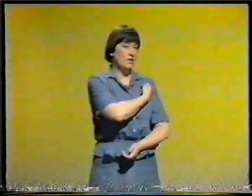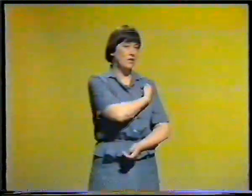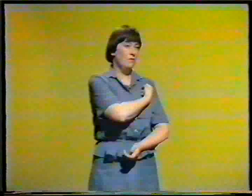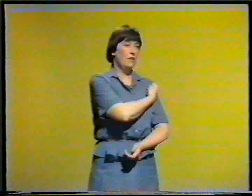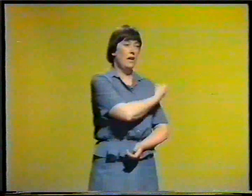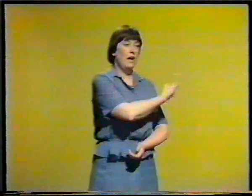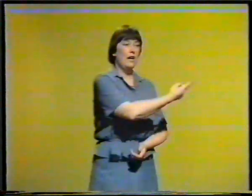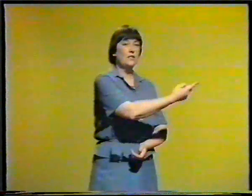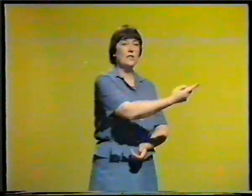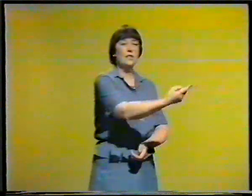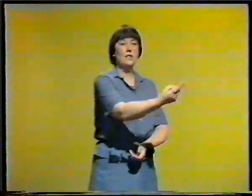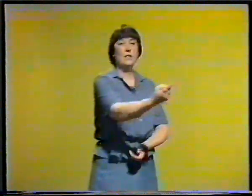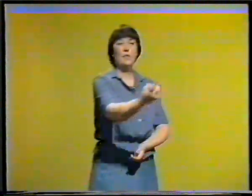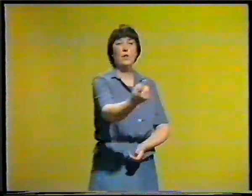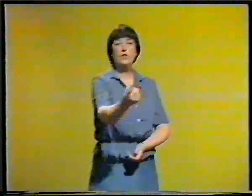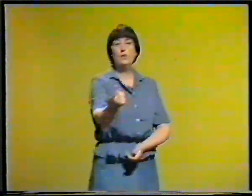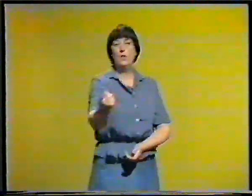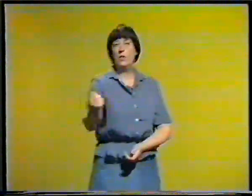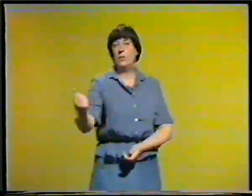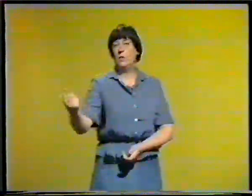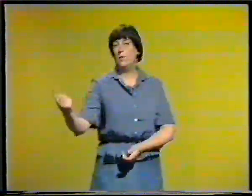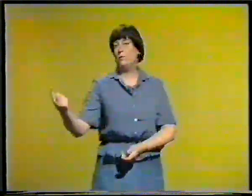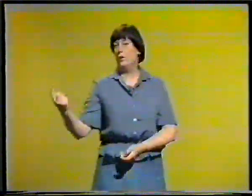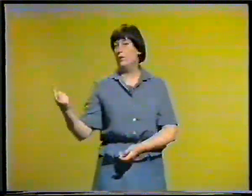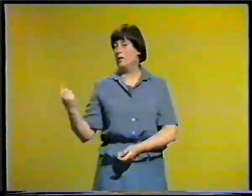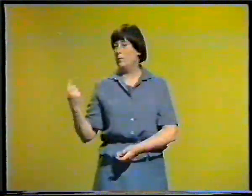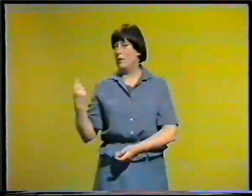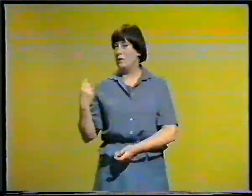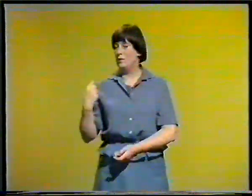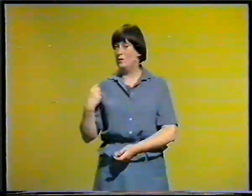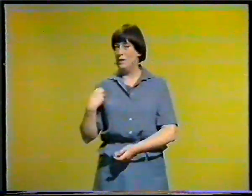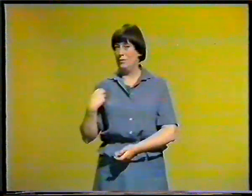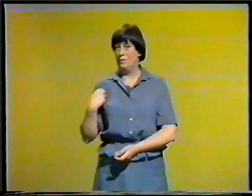yourself and point to other people involved and come back to yourself.